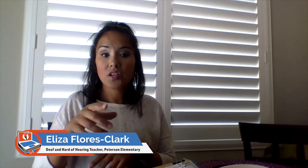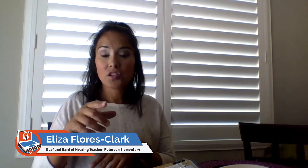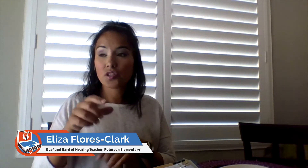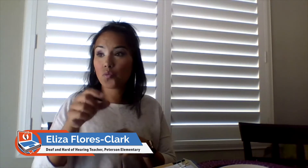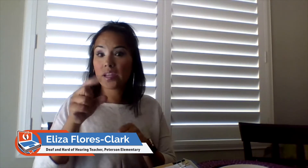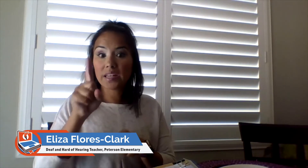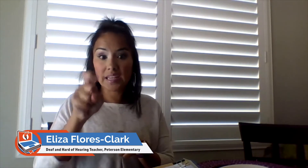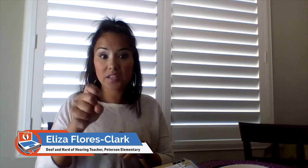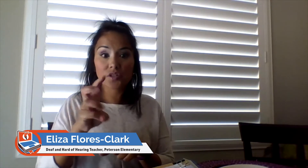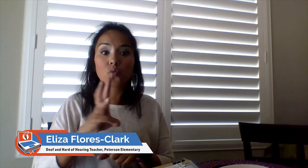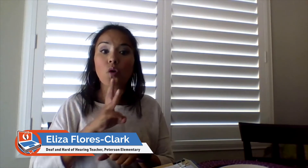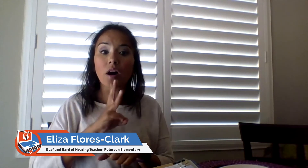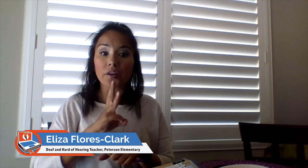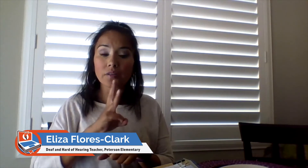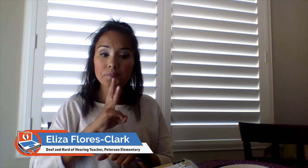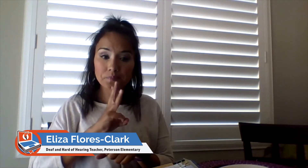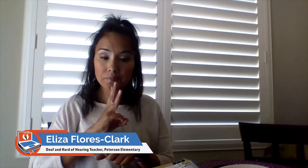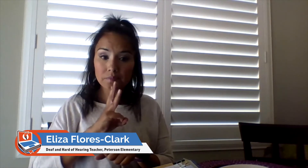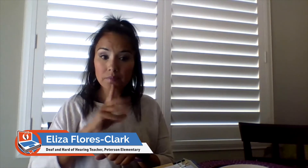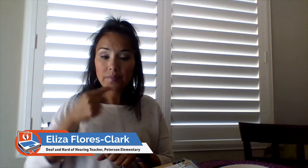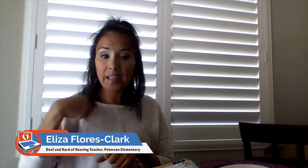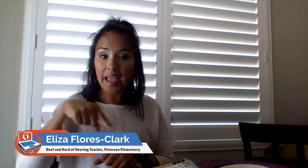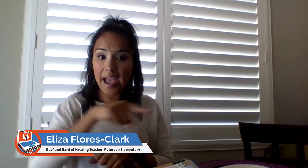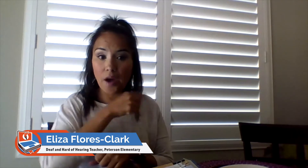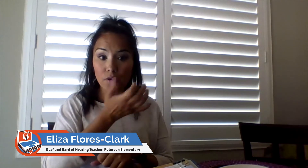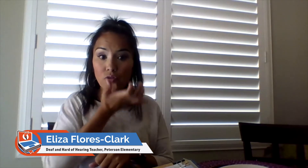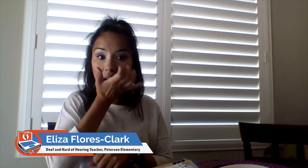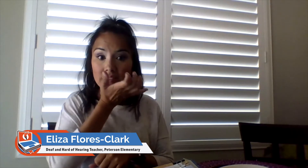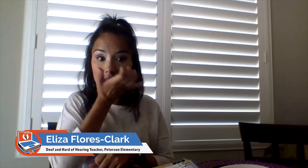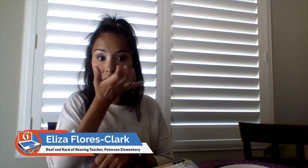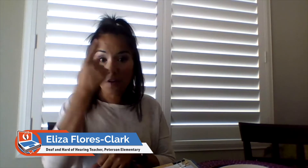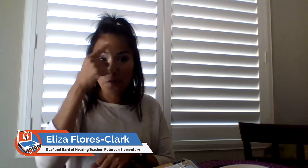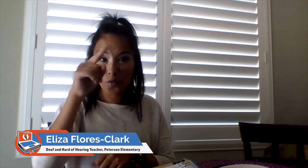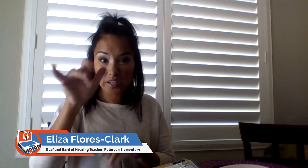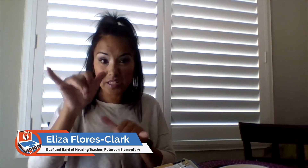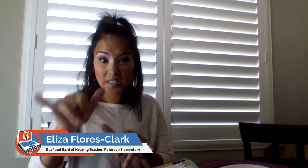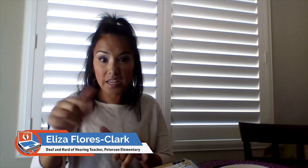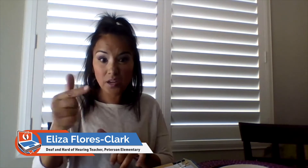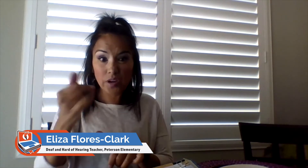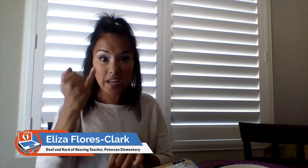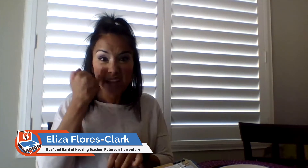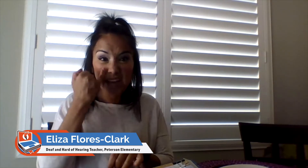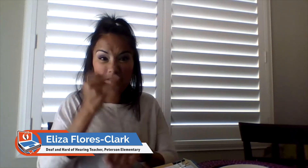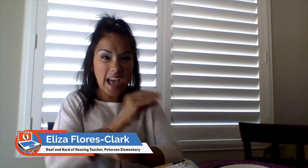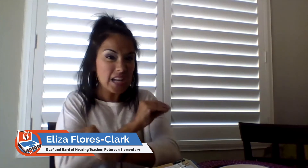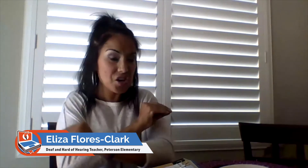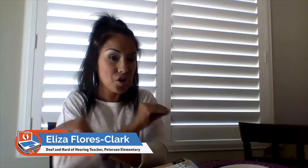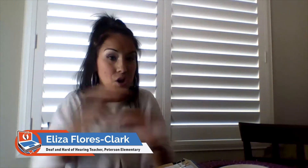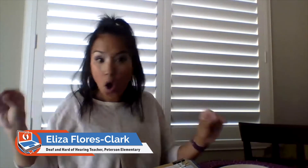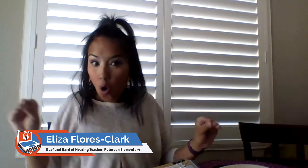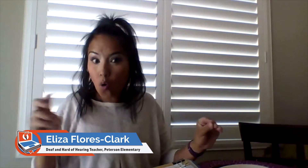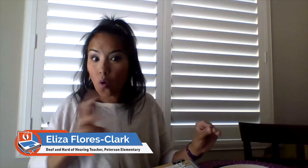So we need to water our grass for it to stay green. If it had no